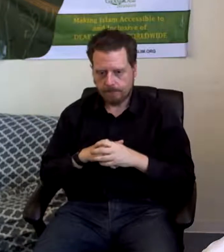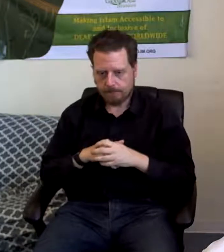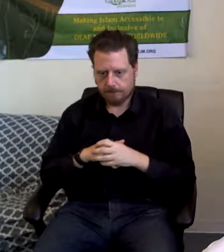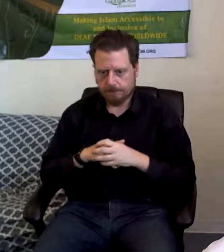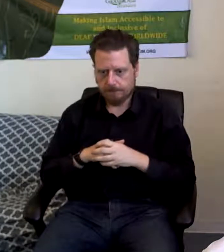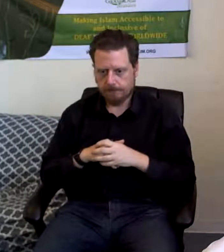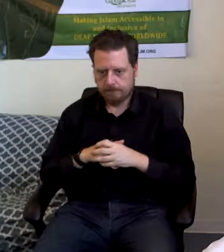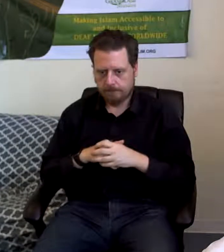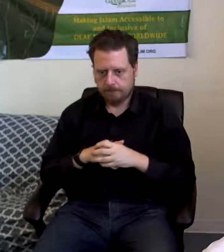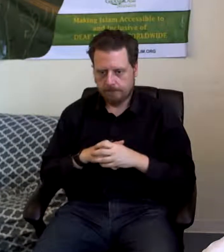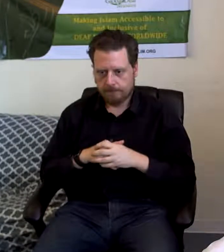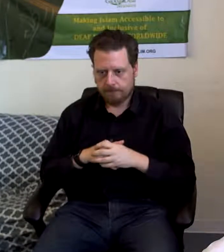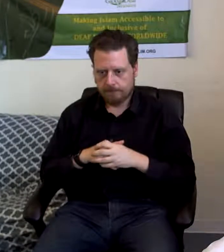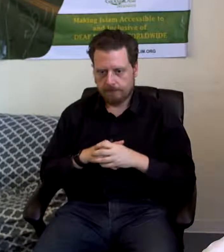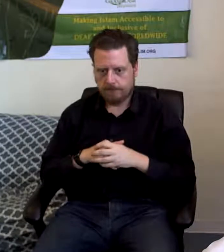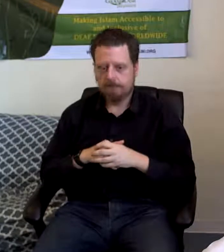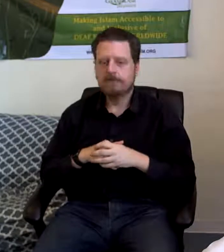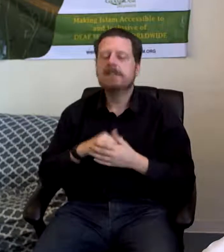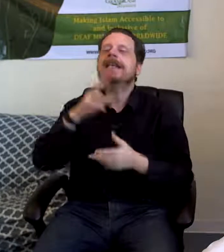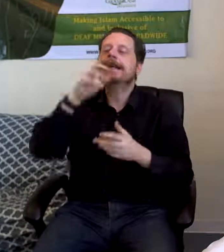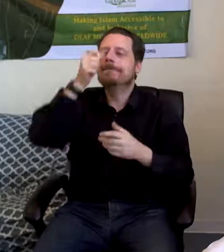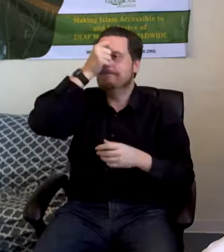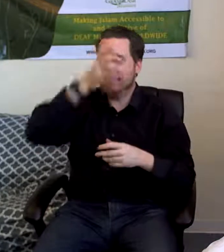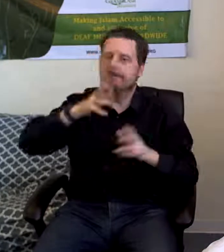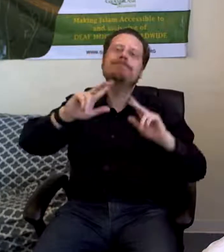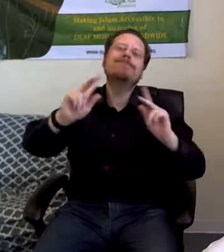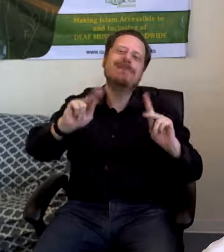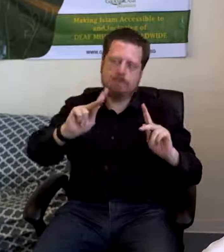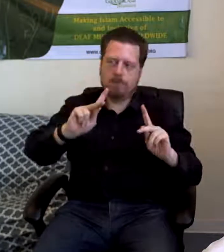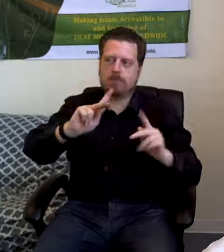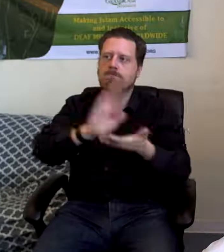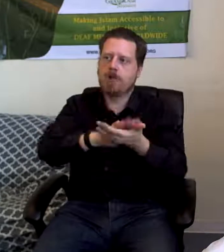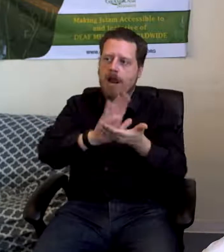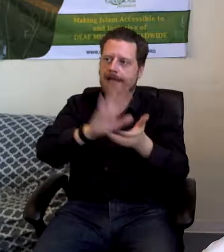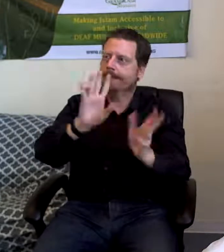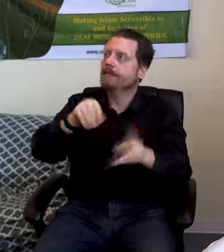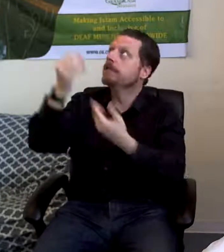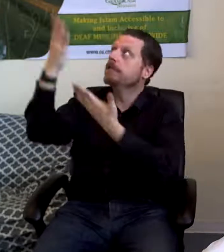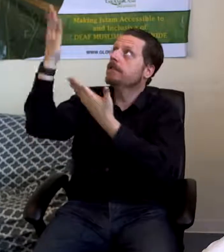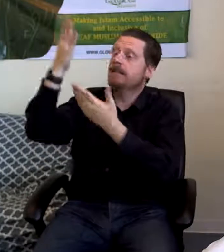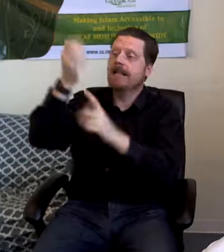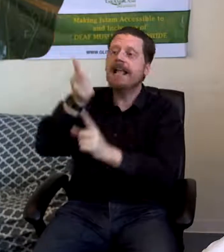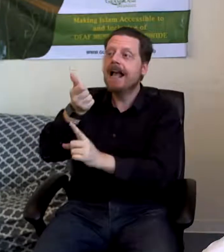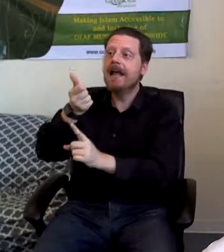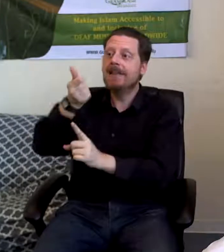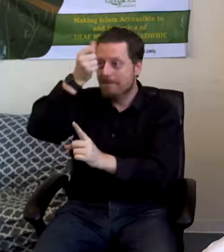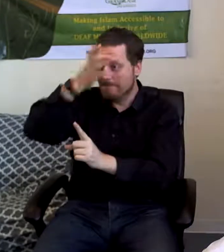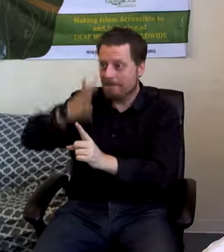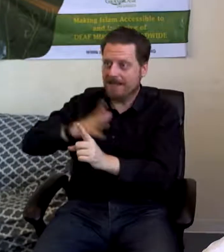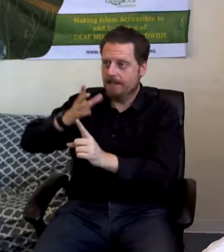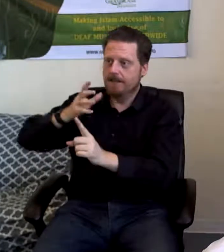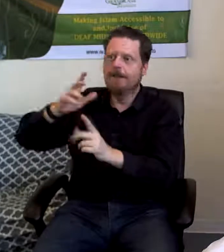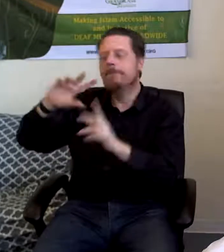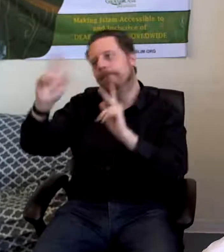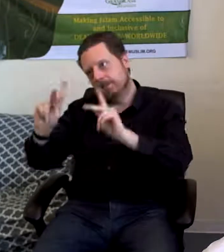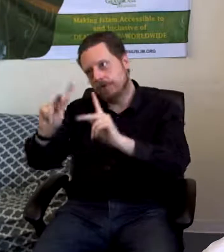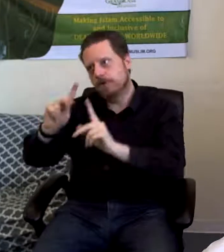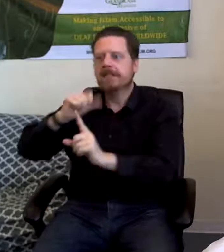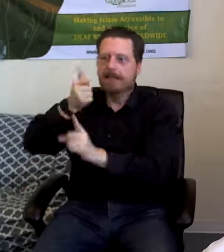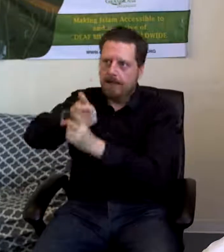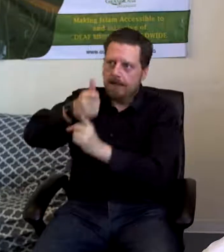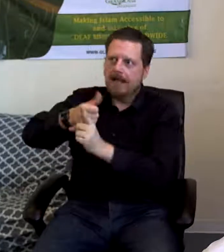He is praised by men, meaning people, who are not distracted